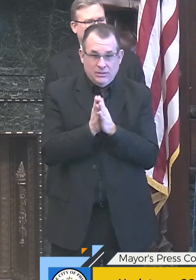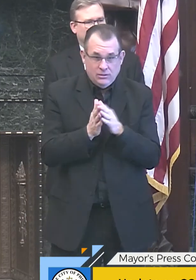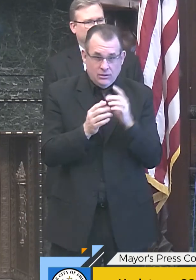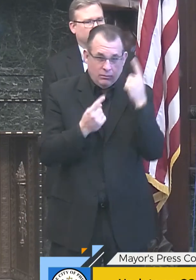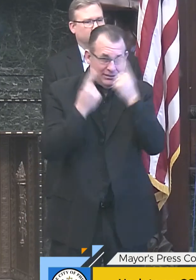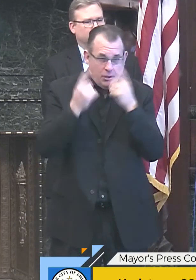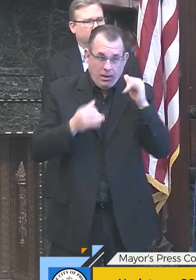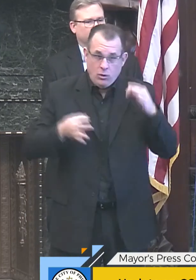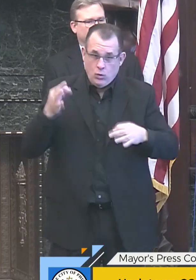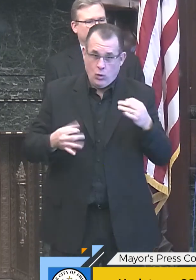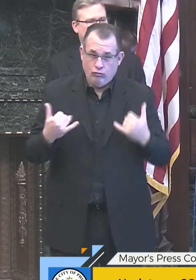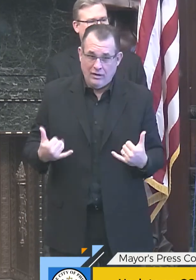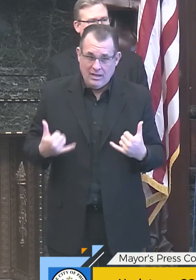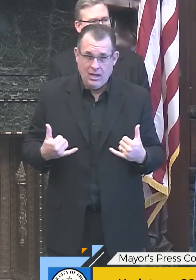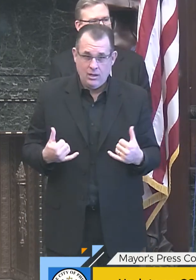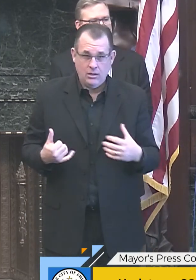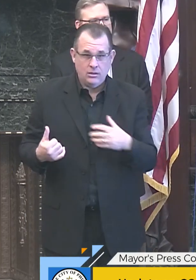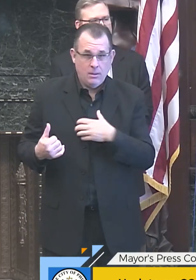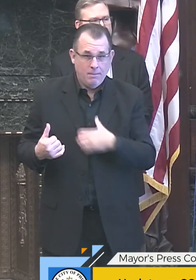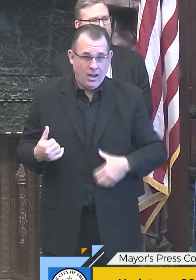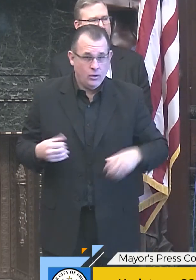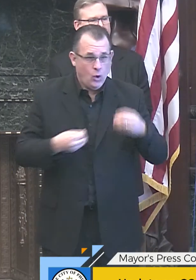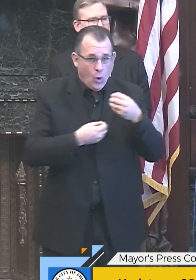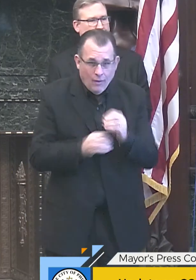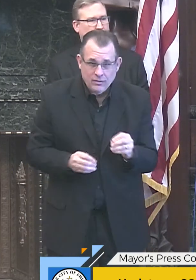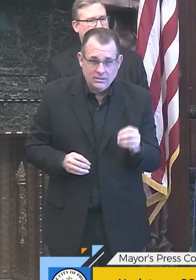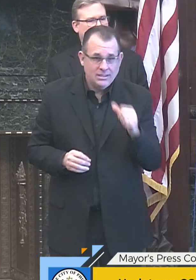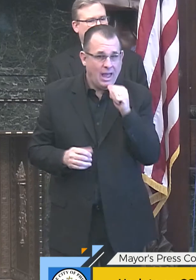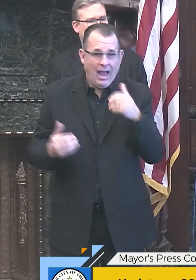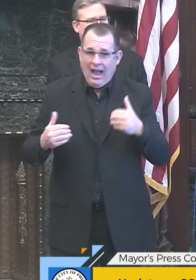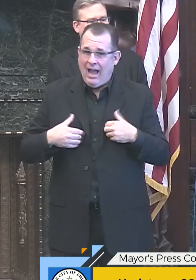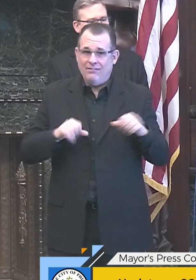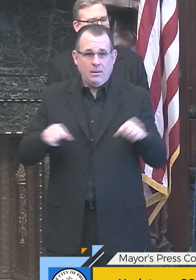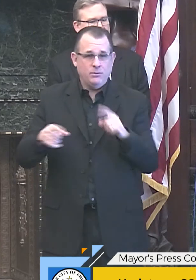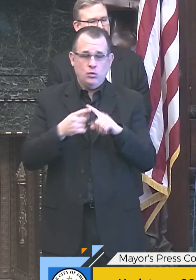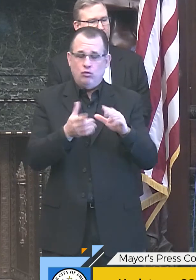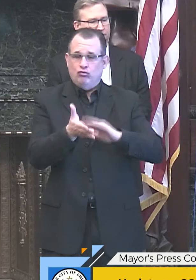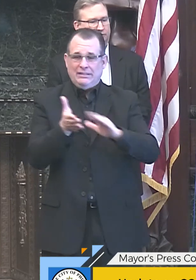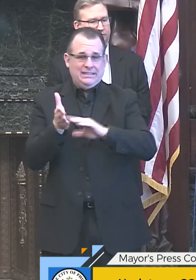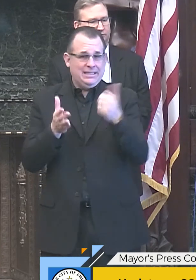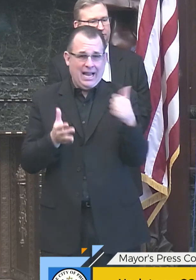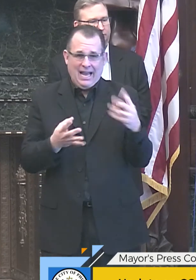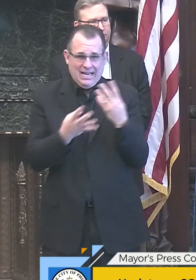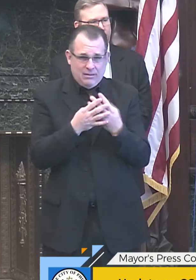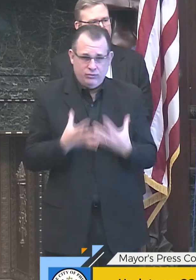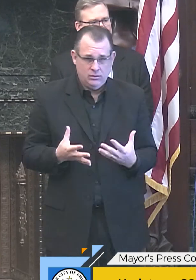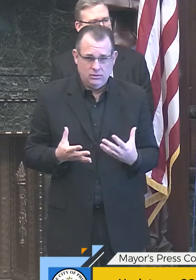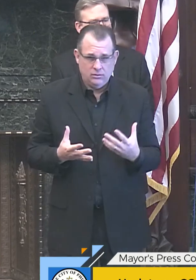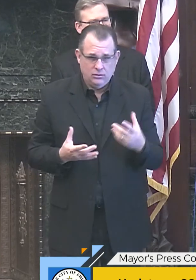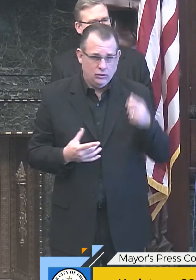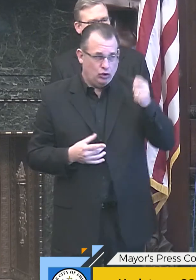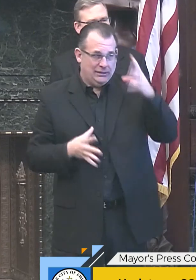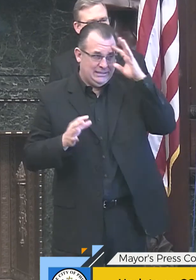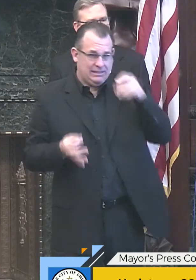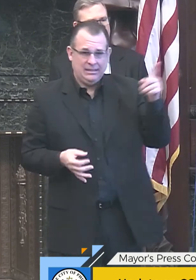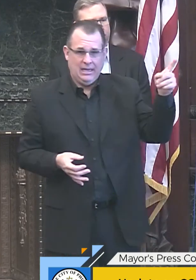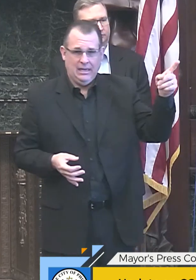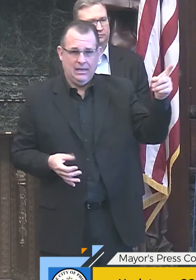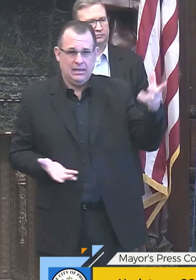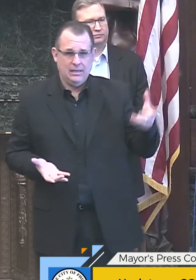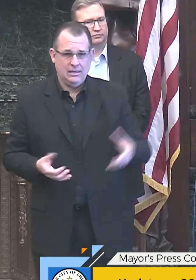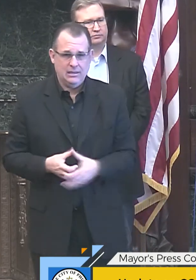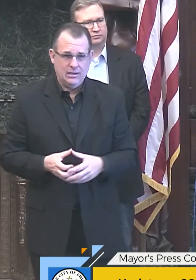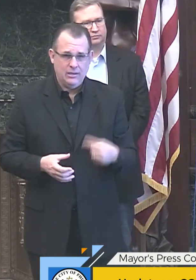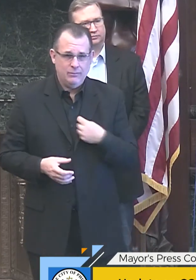mayor's office, whoever the mayor is at the time, does not have the ability to release anyone from prison. It's up to a judge. So what we've tried to put in place